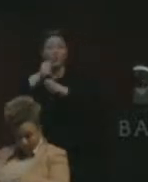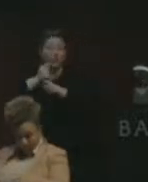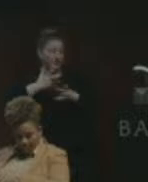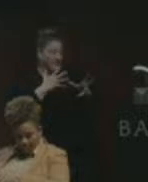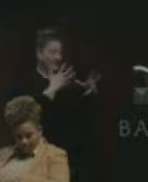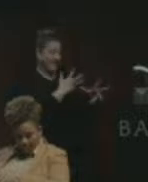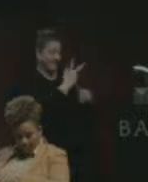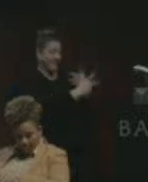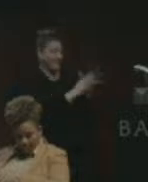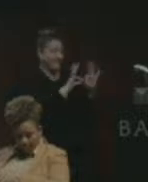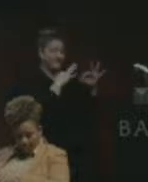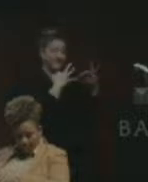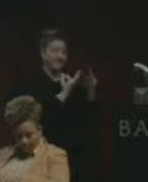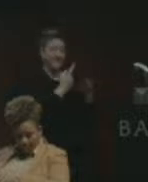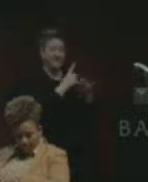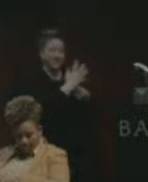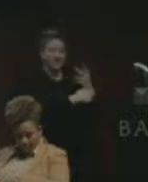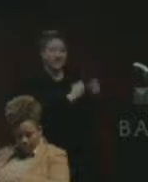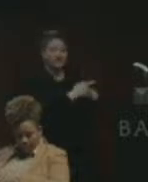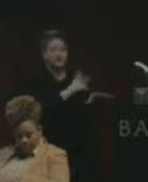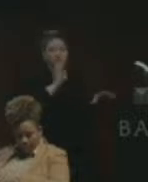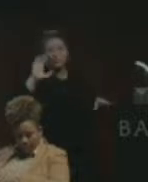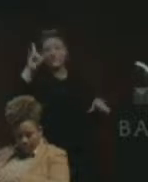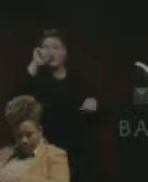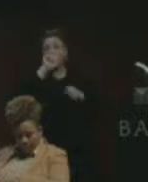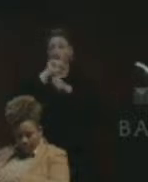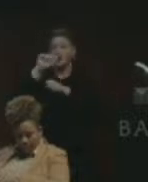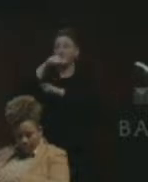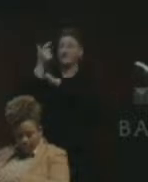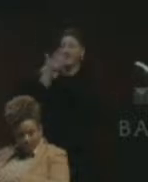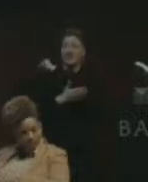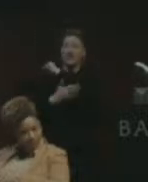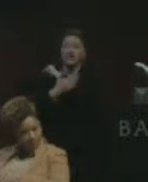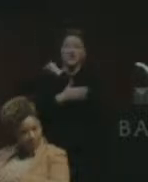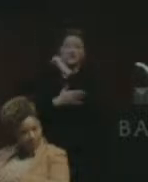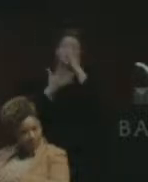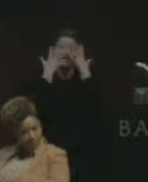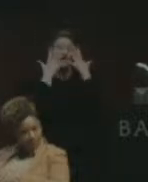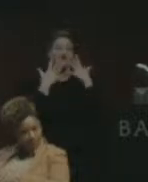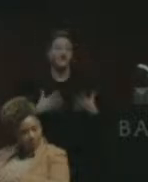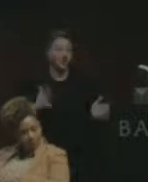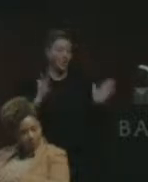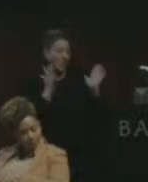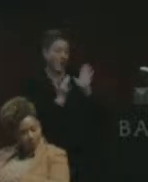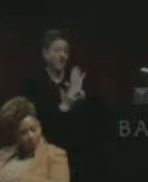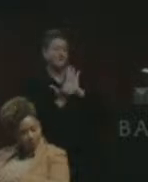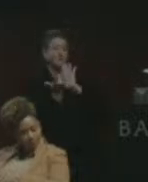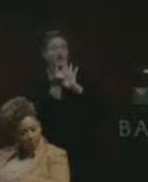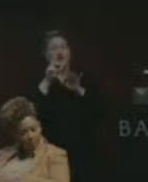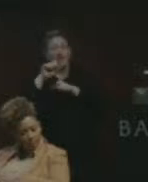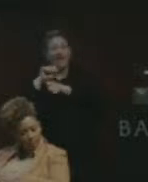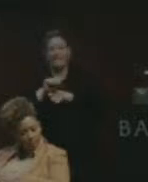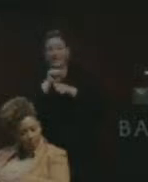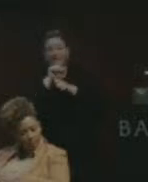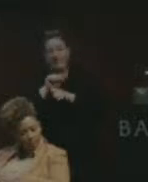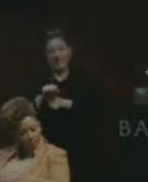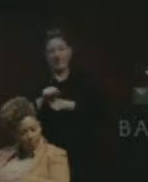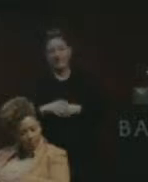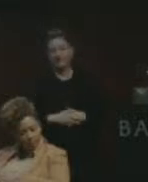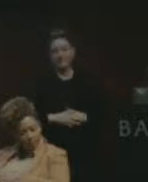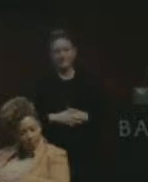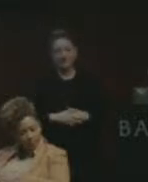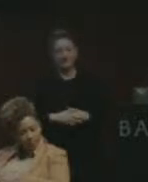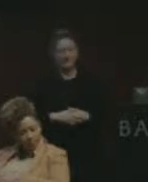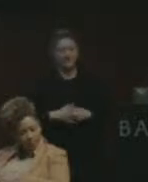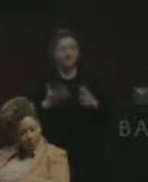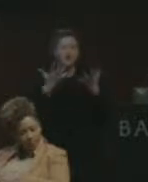for years to look for jobs in other countries and unfortunately are most often exploited and treated as slaves. So I want